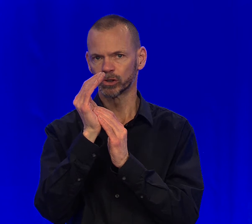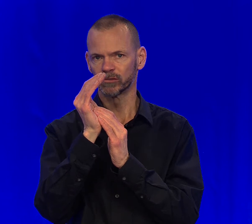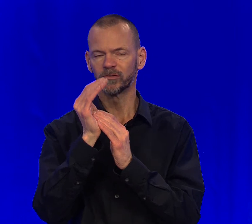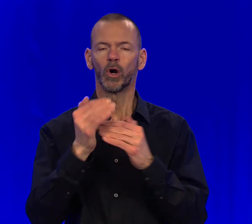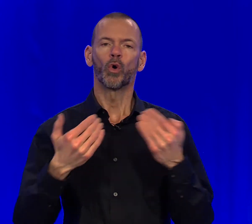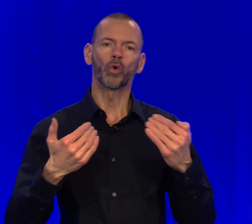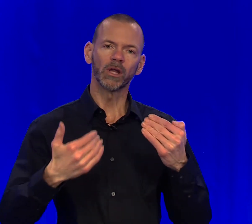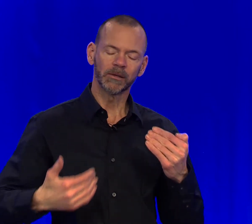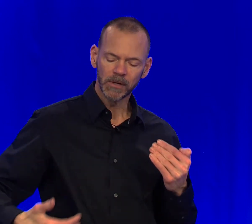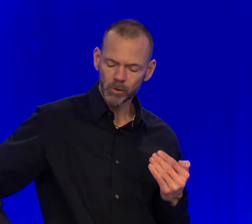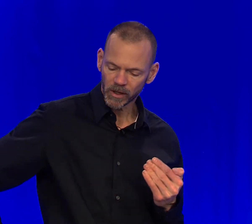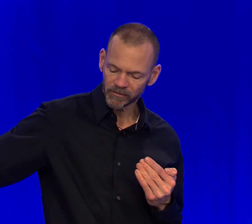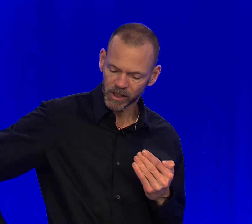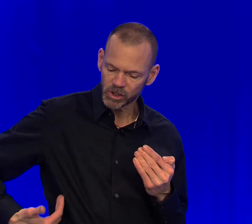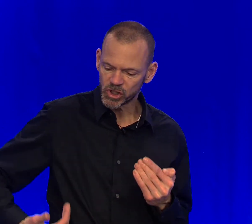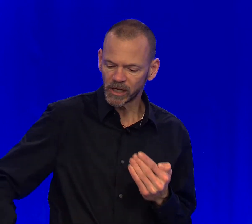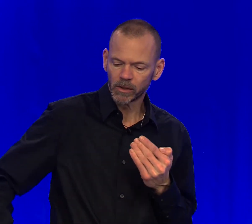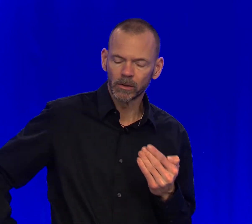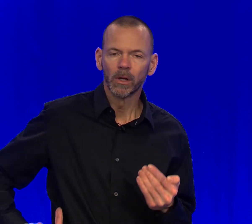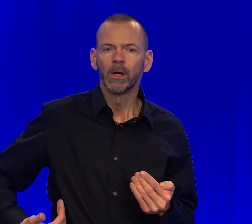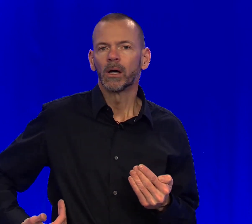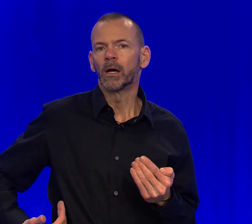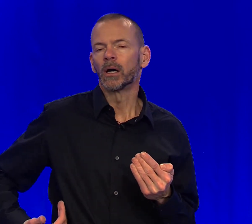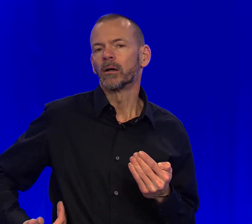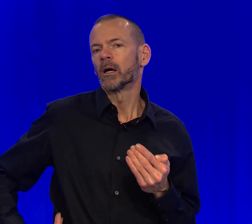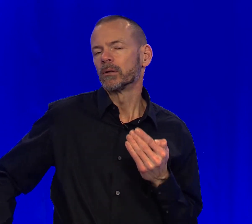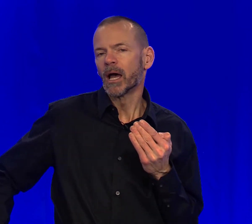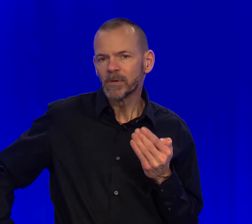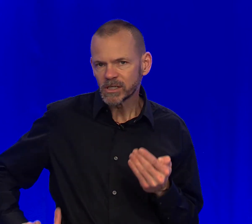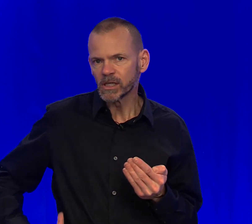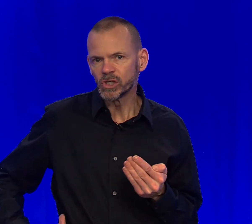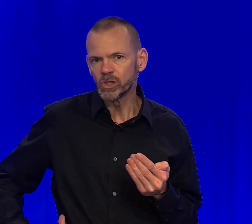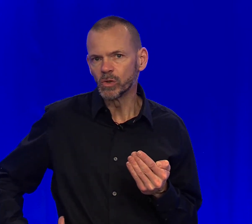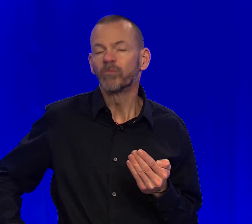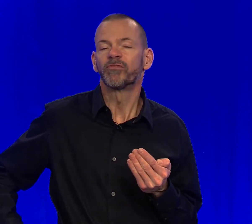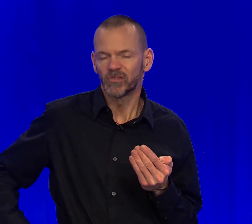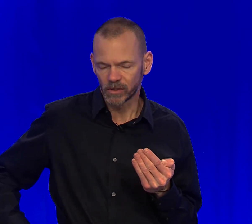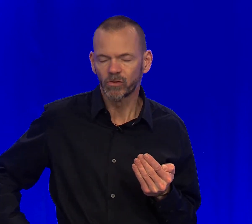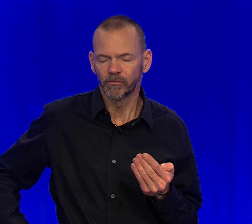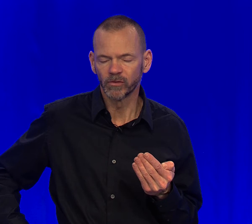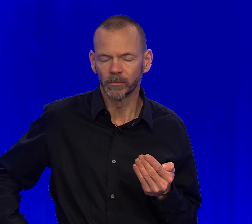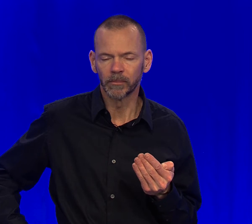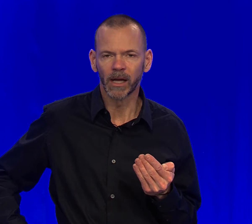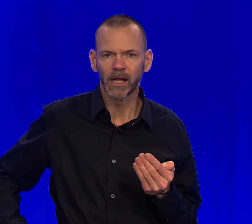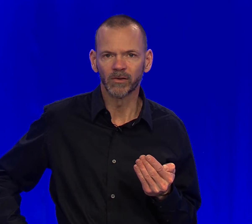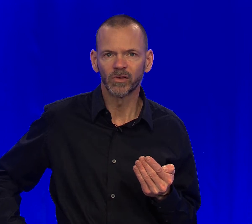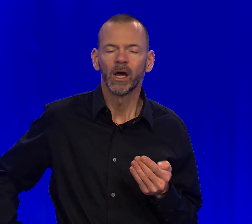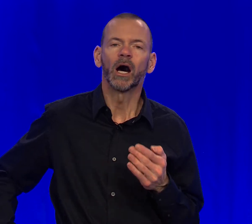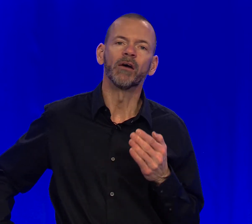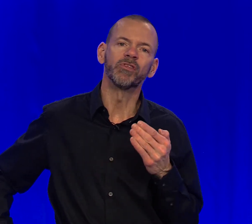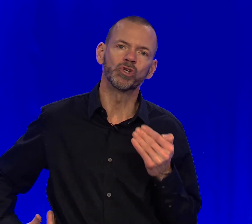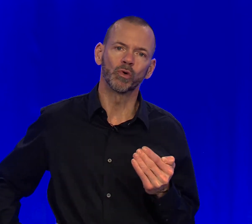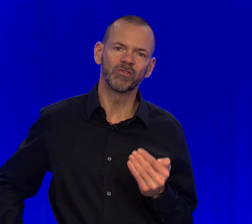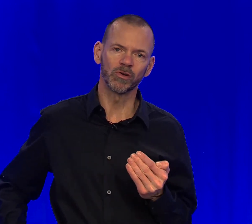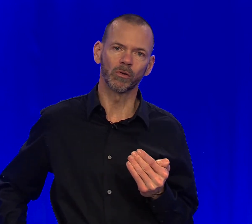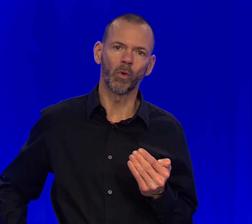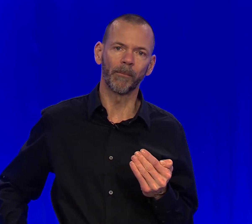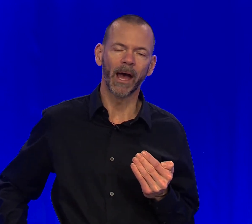curve or like me, you have a congenital alignment issue, facet trophism in my case, of the joints in your lower